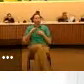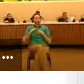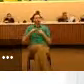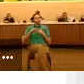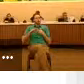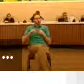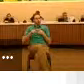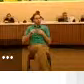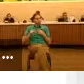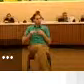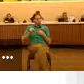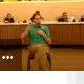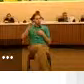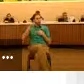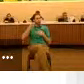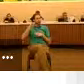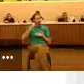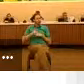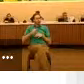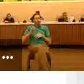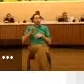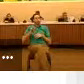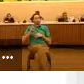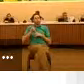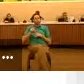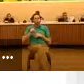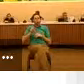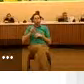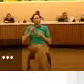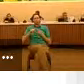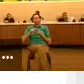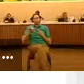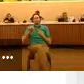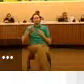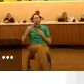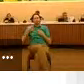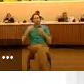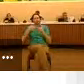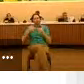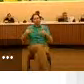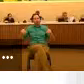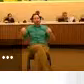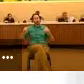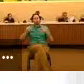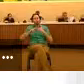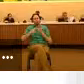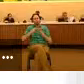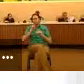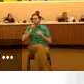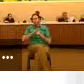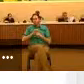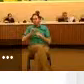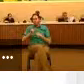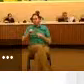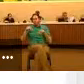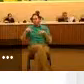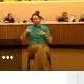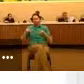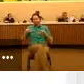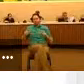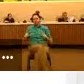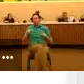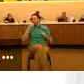of swale or ditch would be put in to make sure that none of the water from this parcel would flow